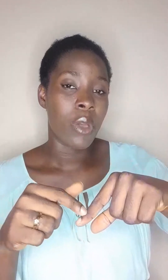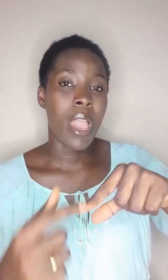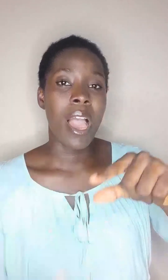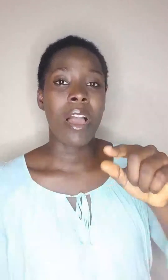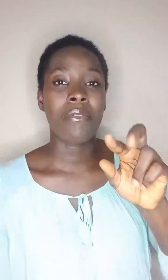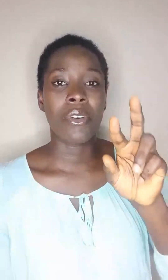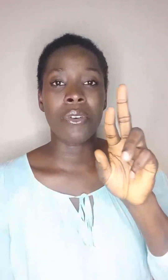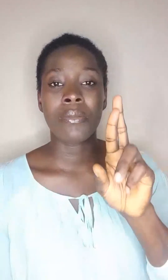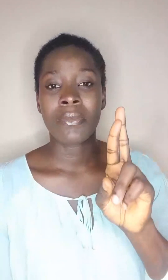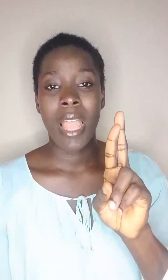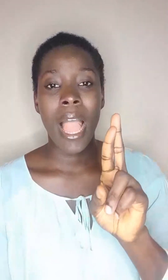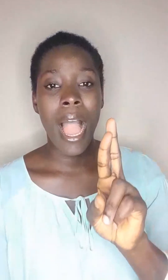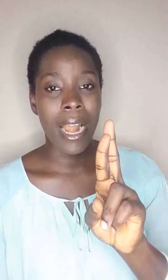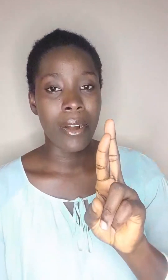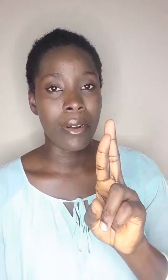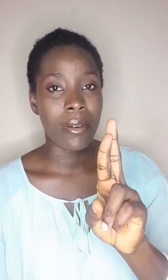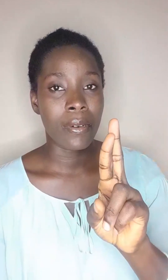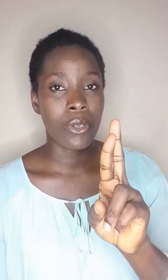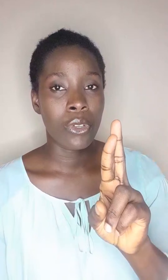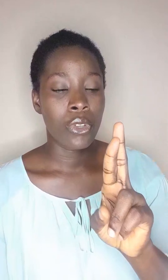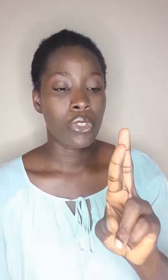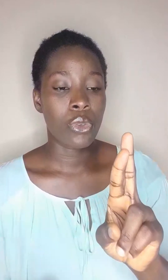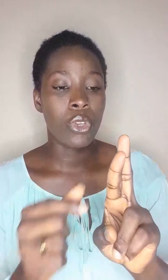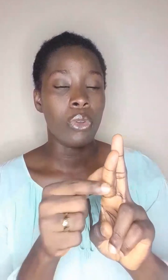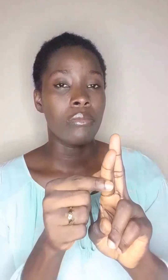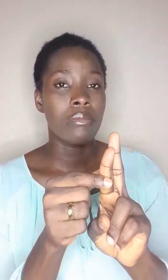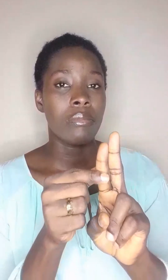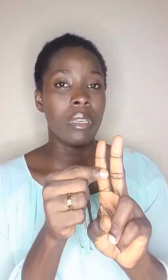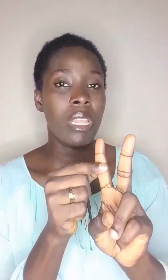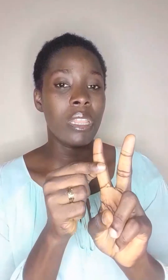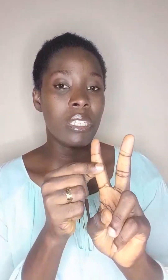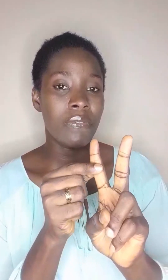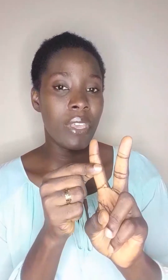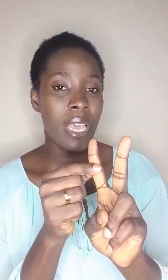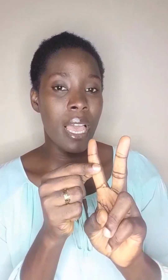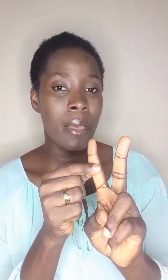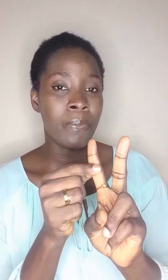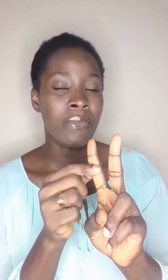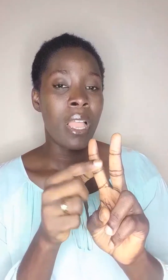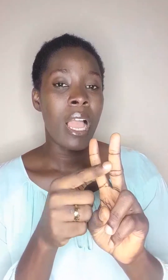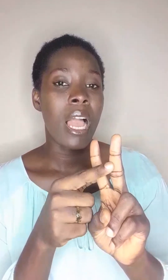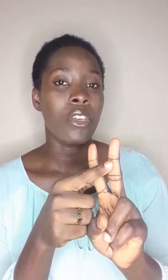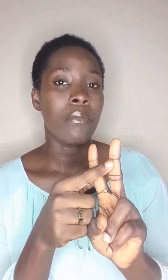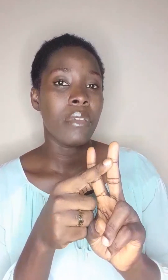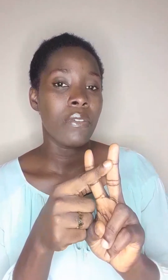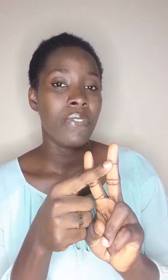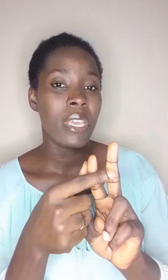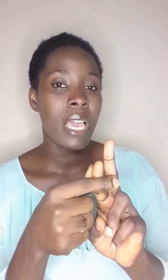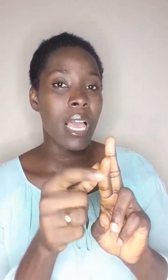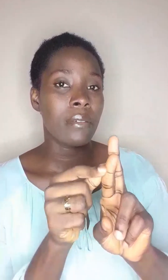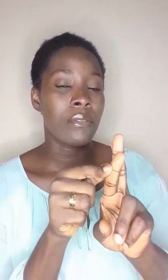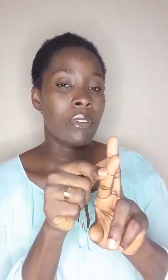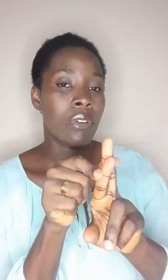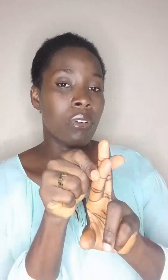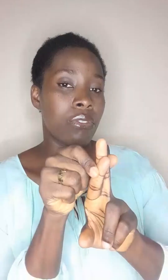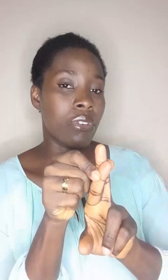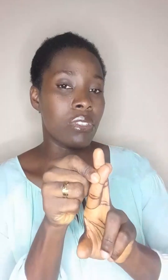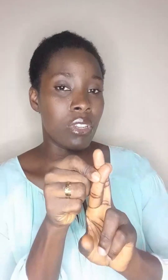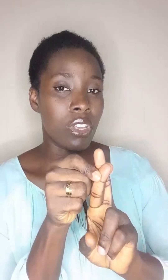have the R. So your index finger and your middle finger crossing each